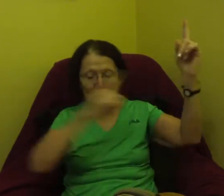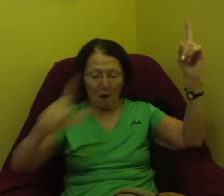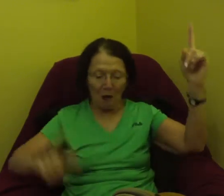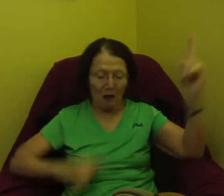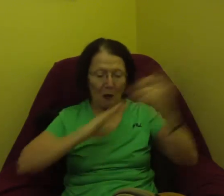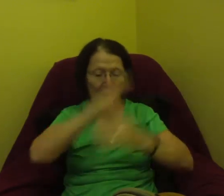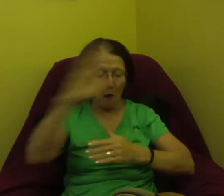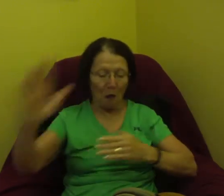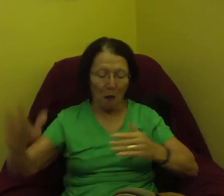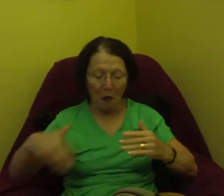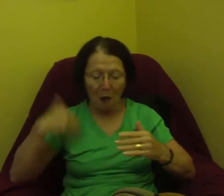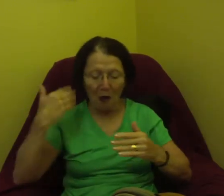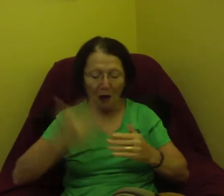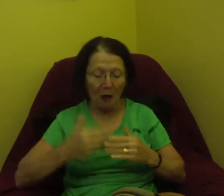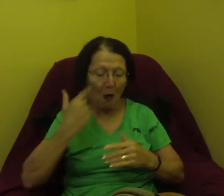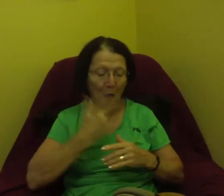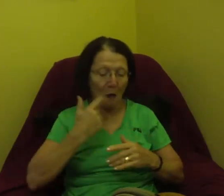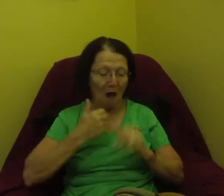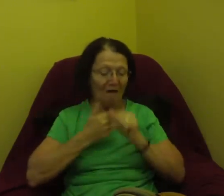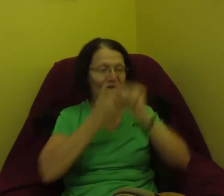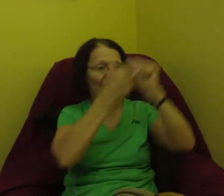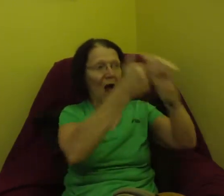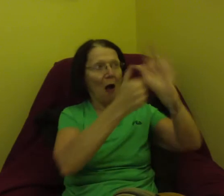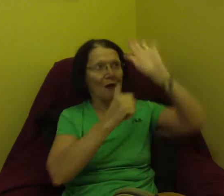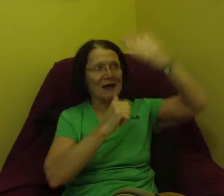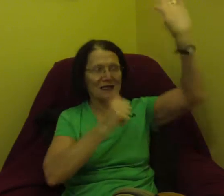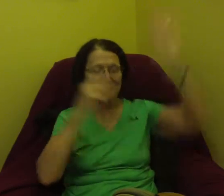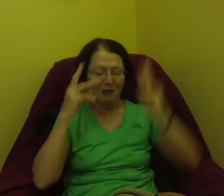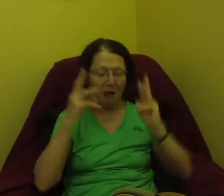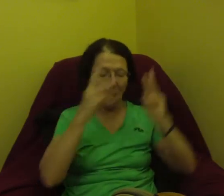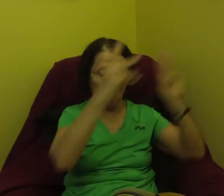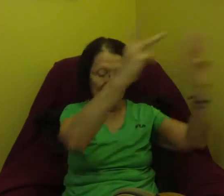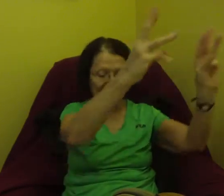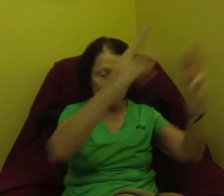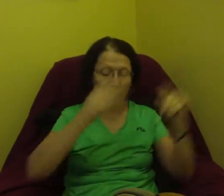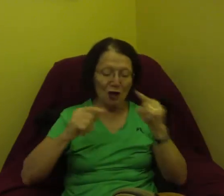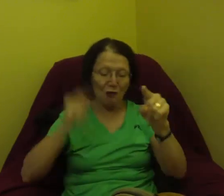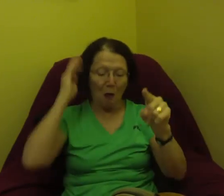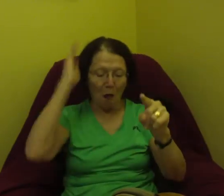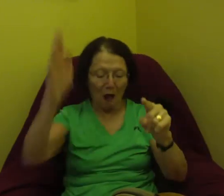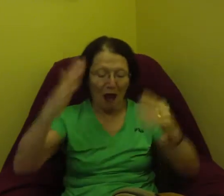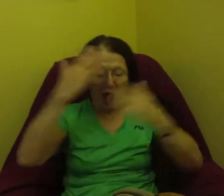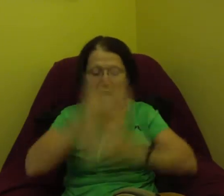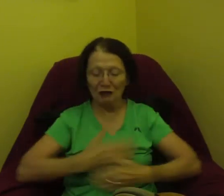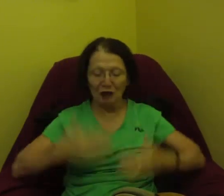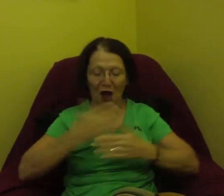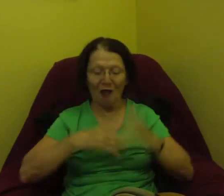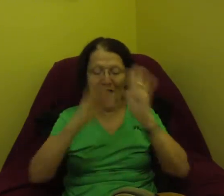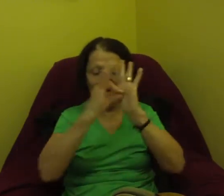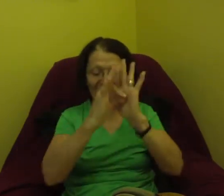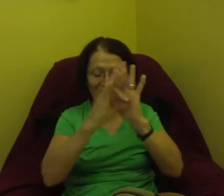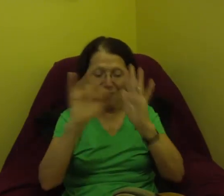activities. But, it was about that some